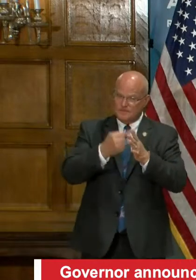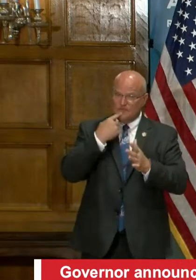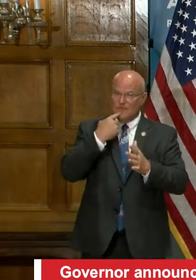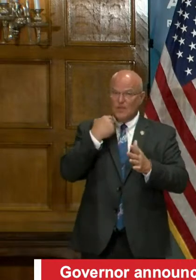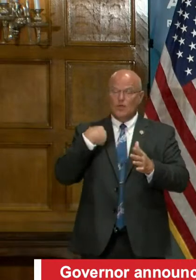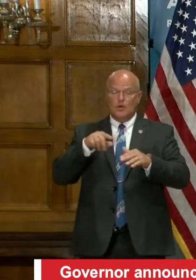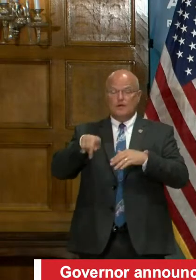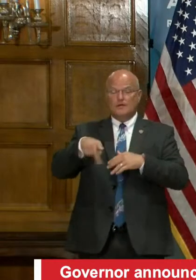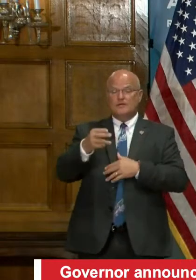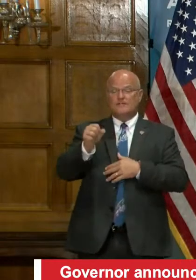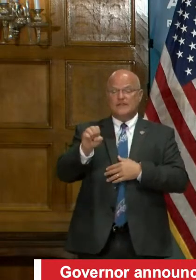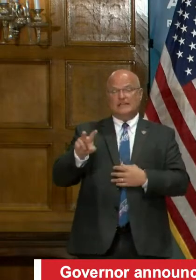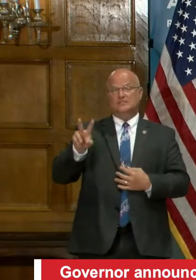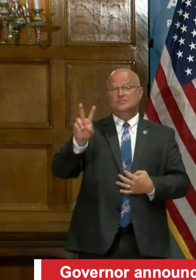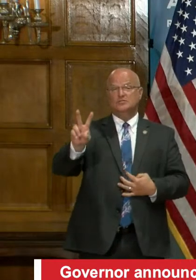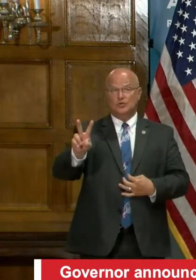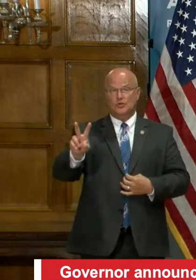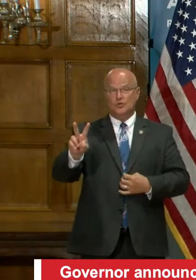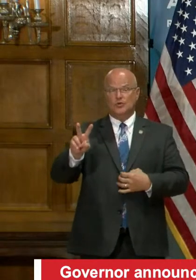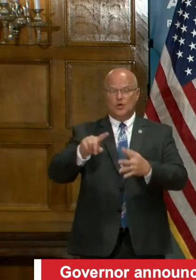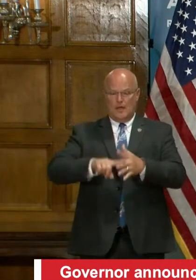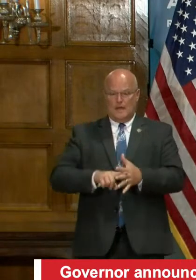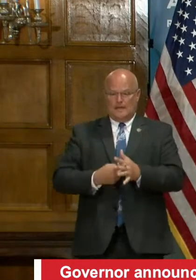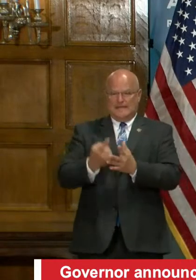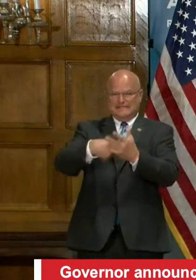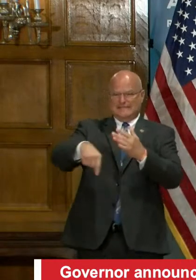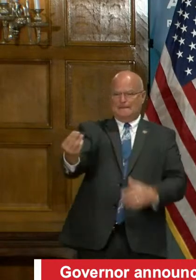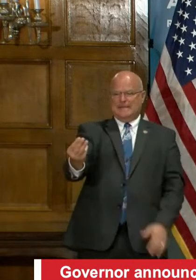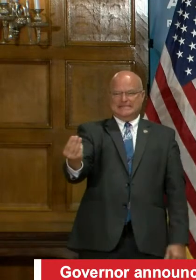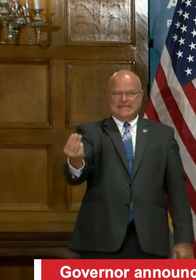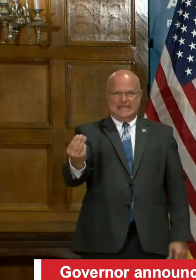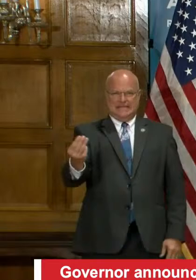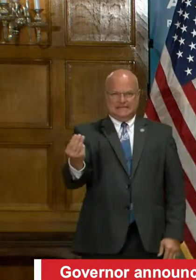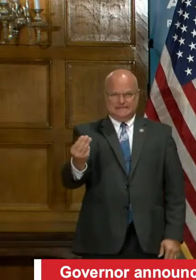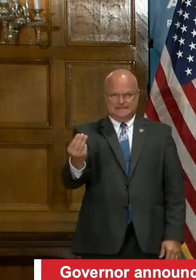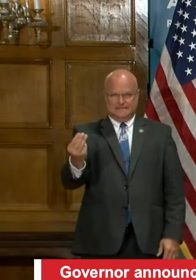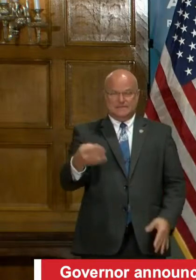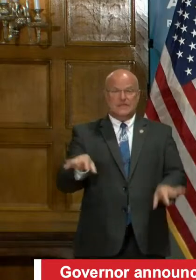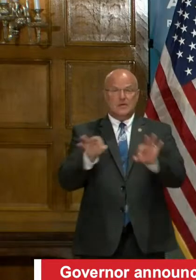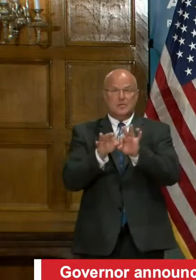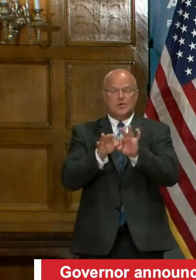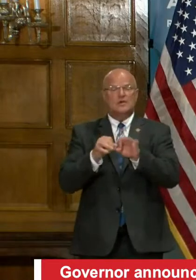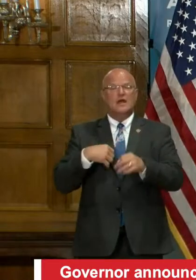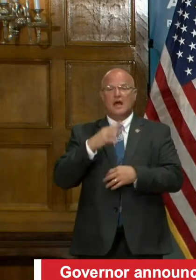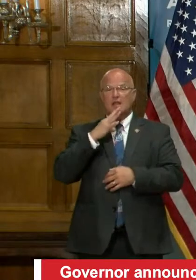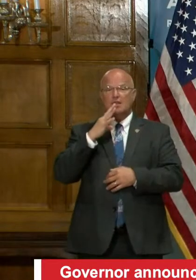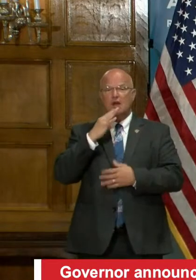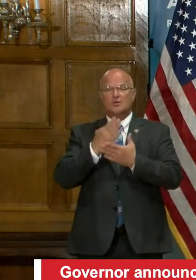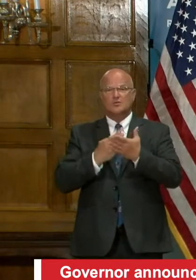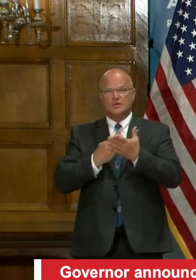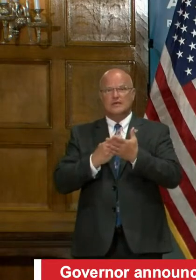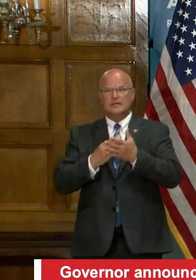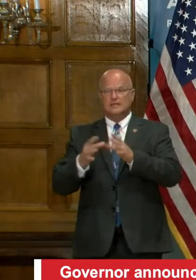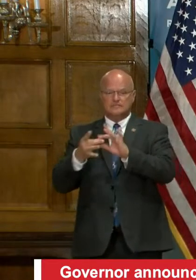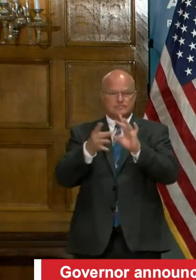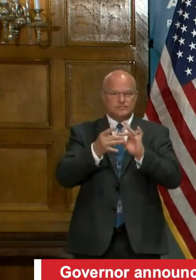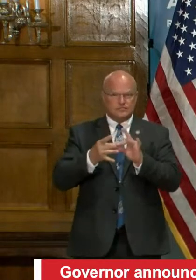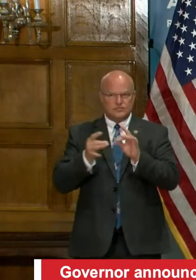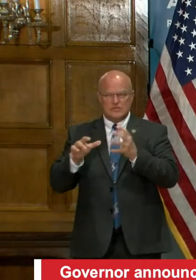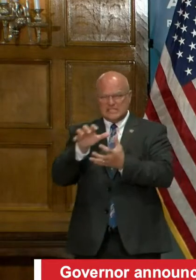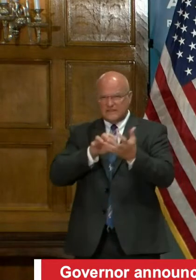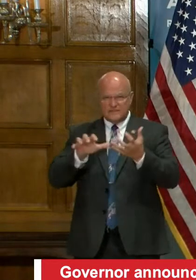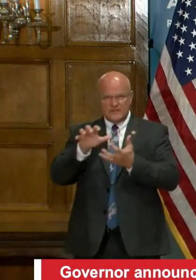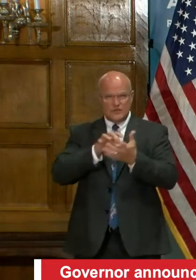said we're going to phase 2, that will be effective next Monday. It's important, I've talked to some mayors and others, that there is a little bit